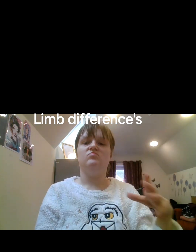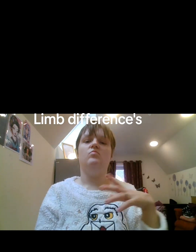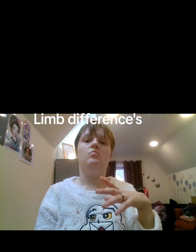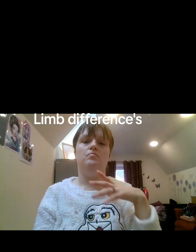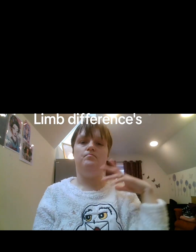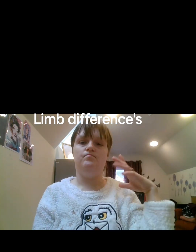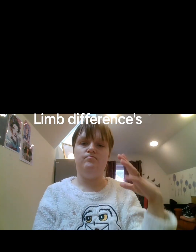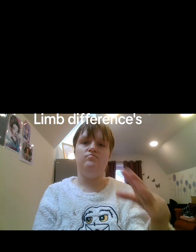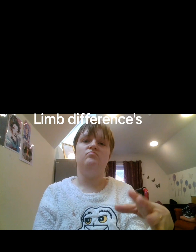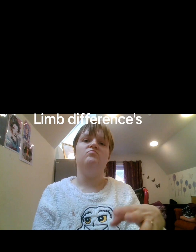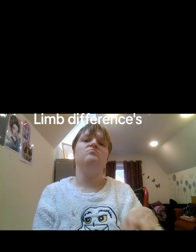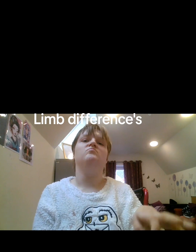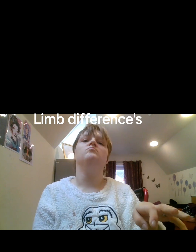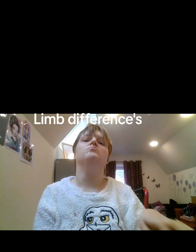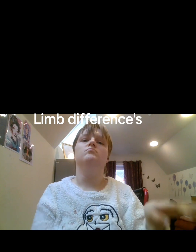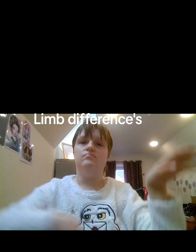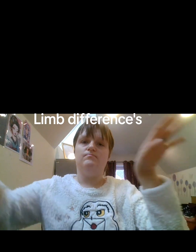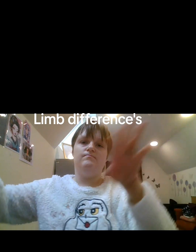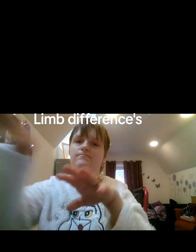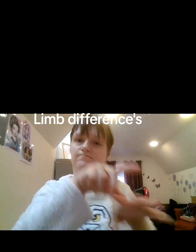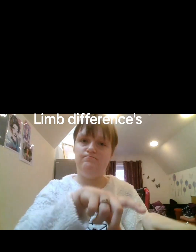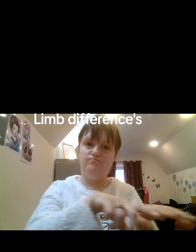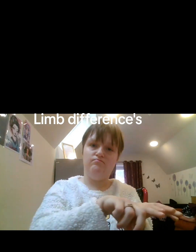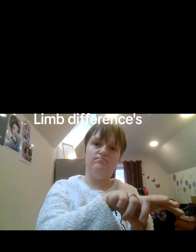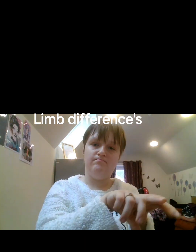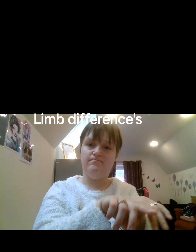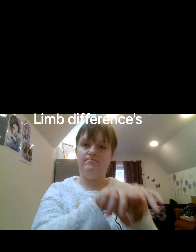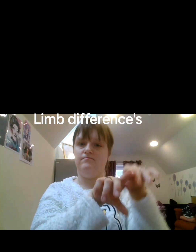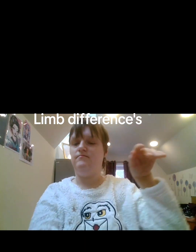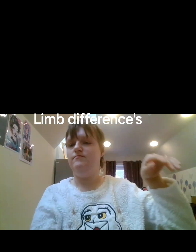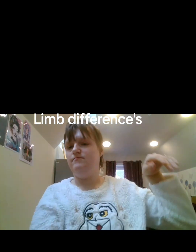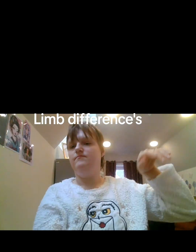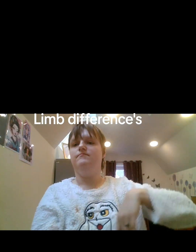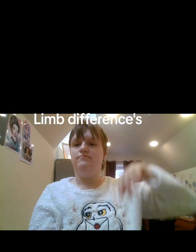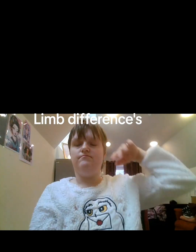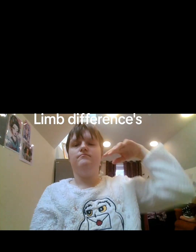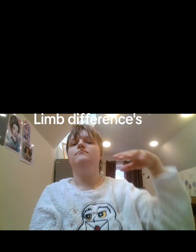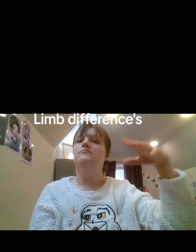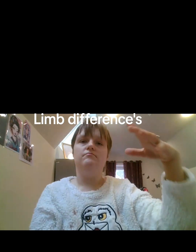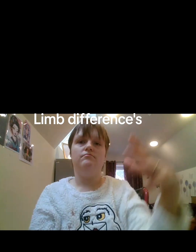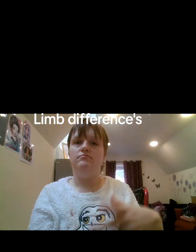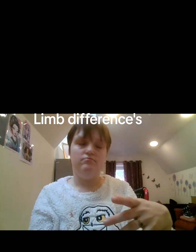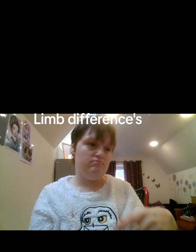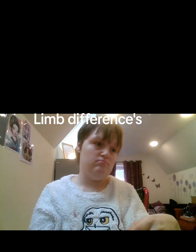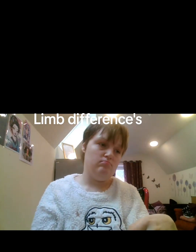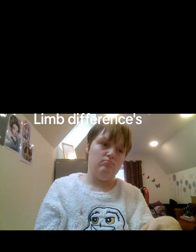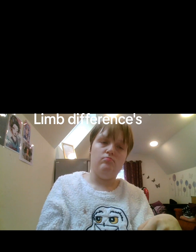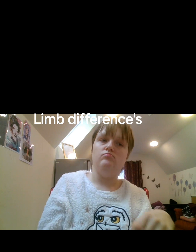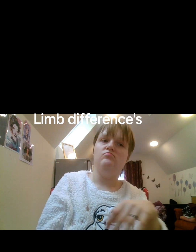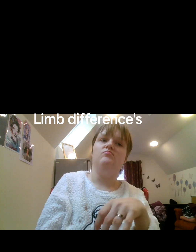needs. Together, we can create a more inclusive society that